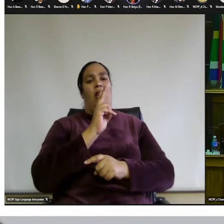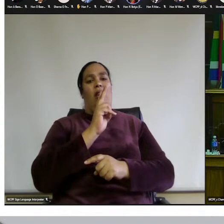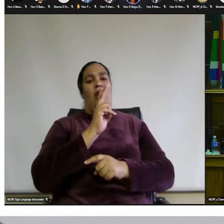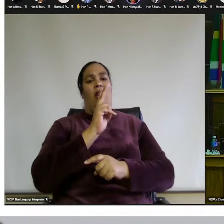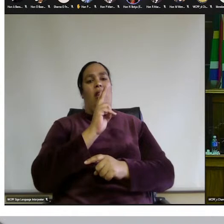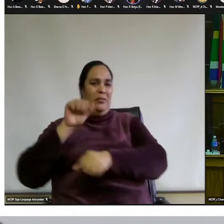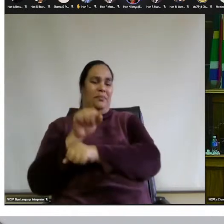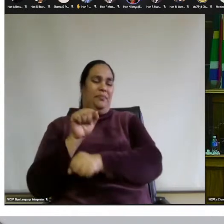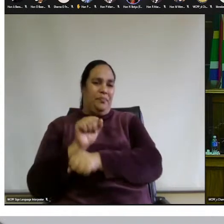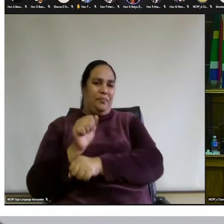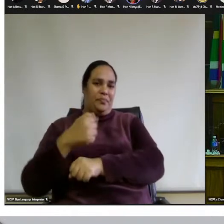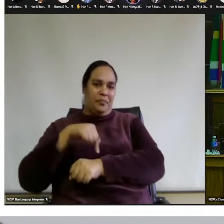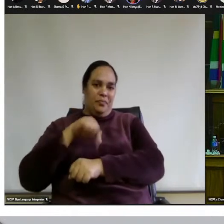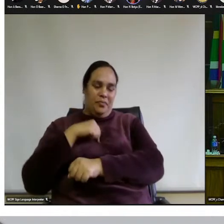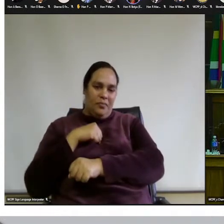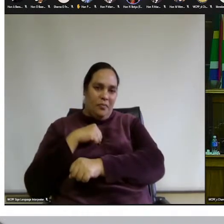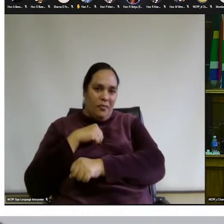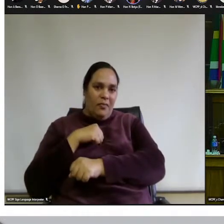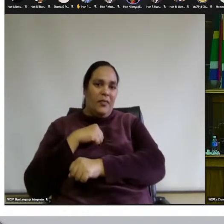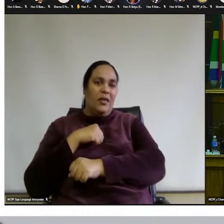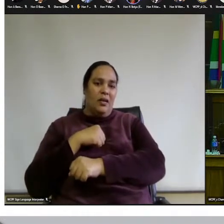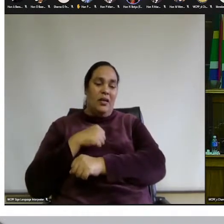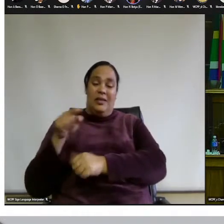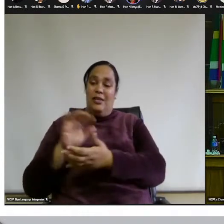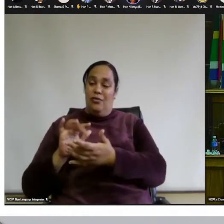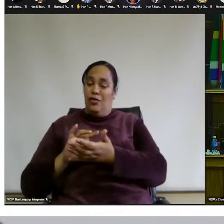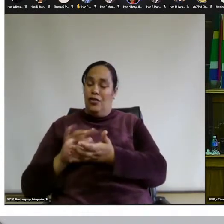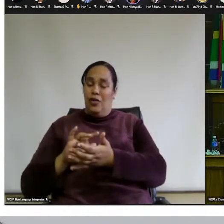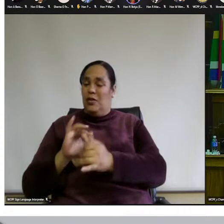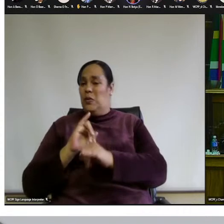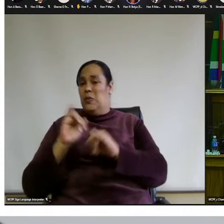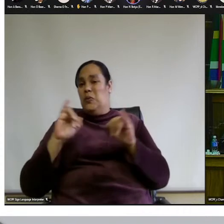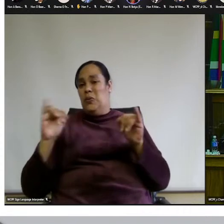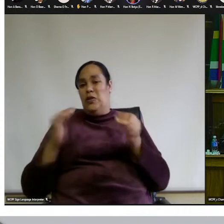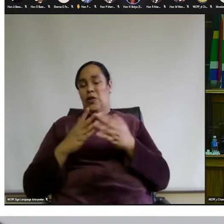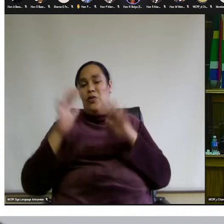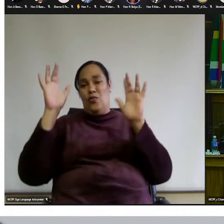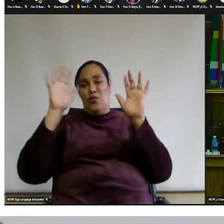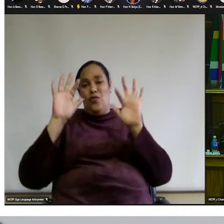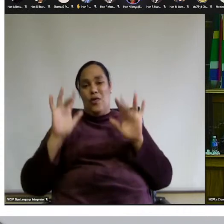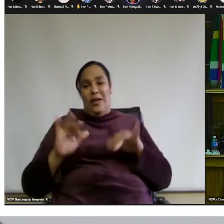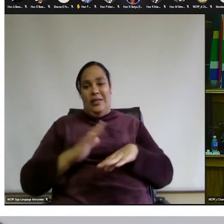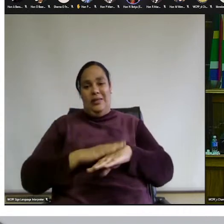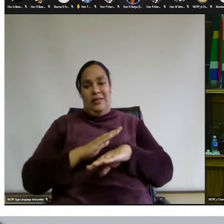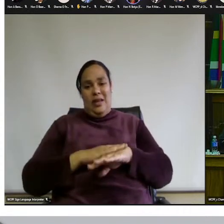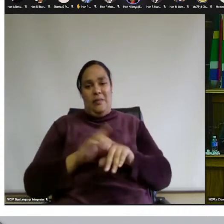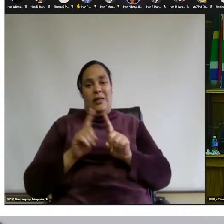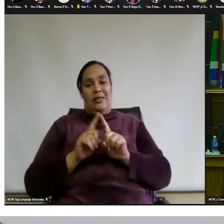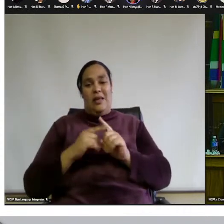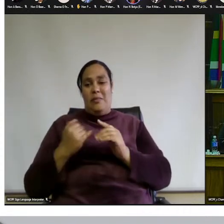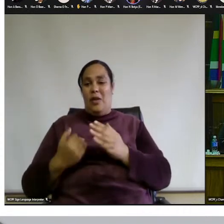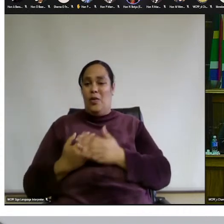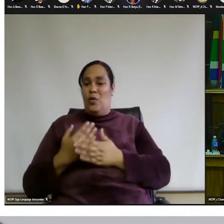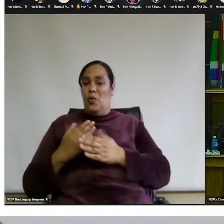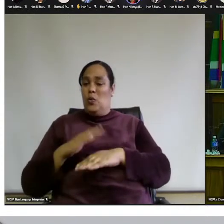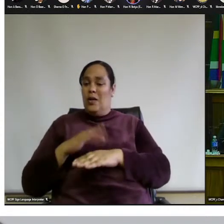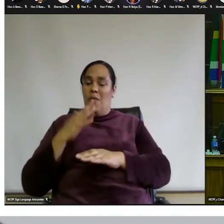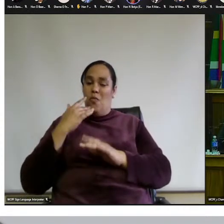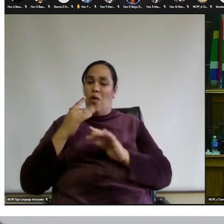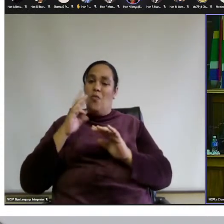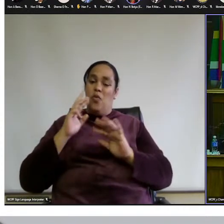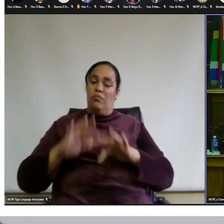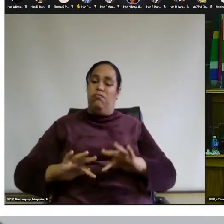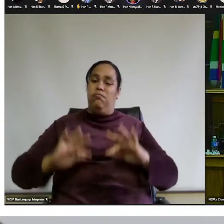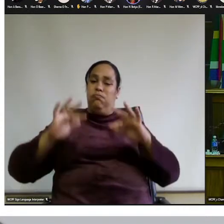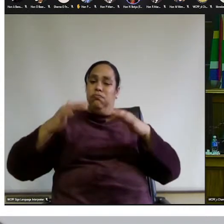falling onto deaf ears. The situation becomes worse during the rainy season and as in recent times when there is flooding.